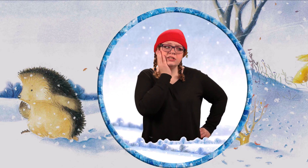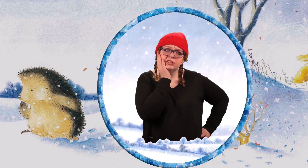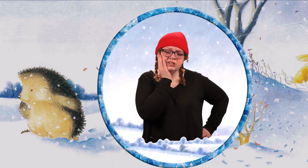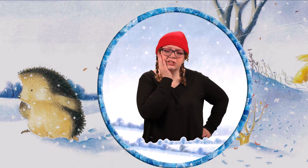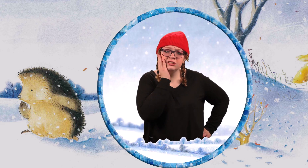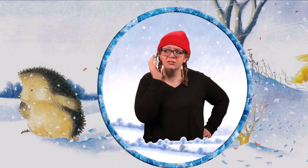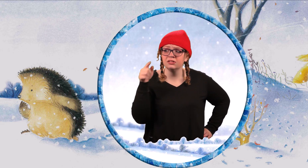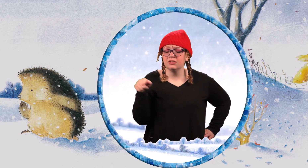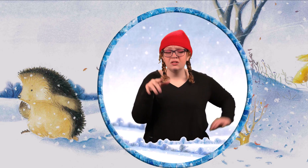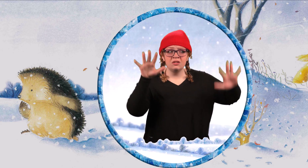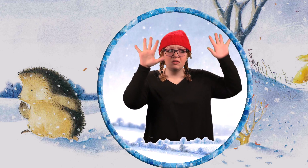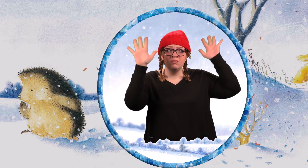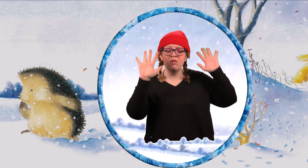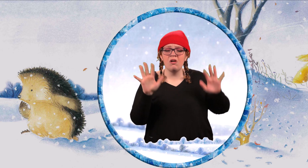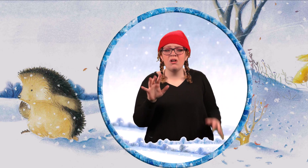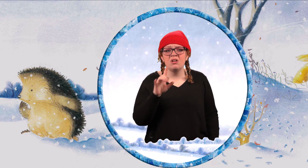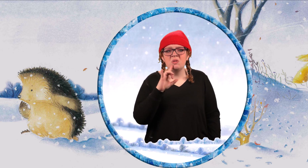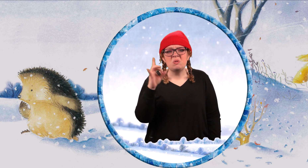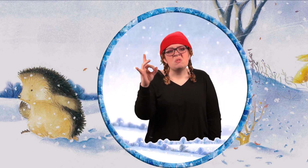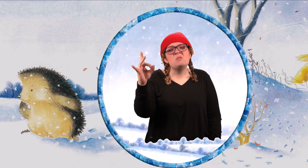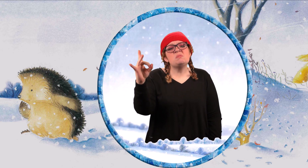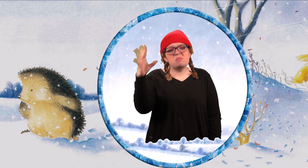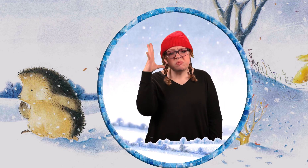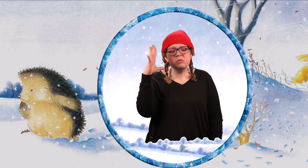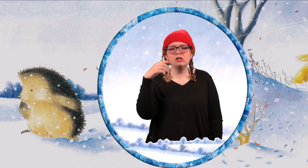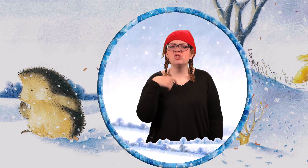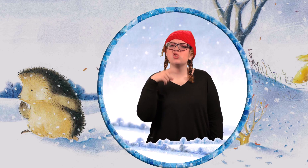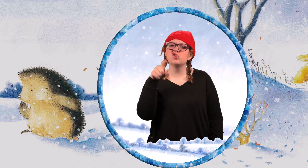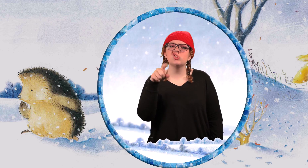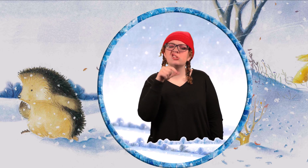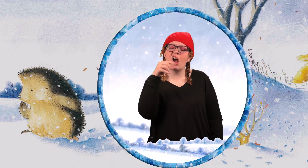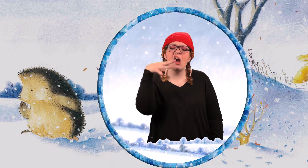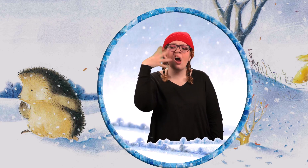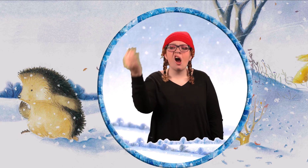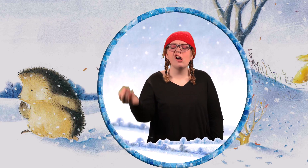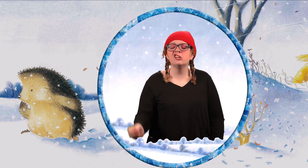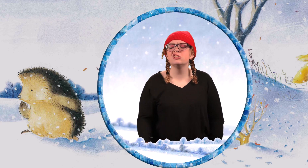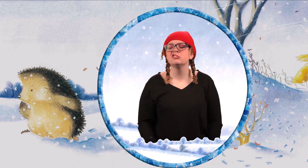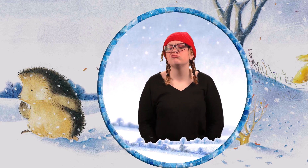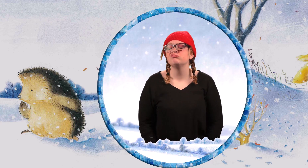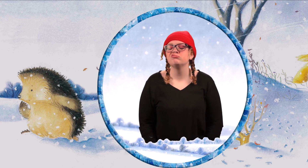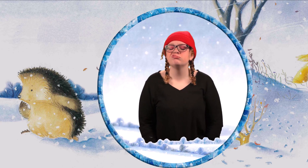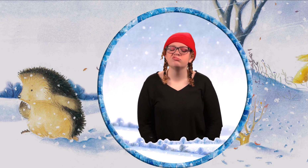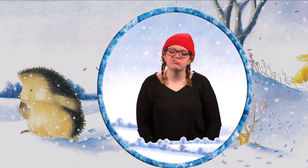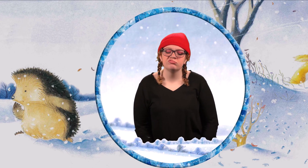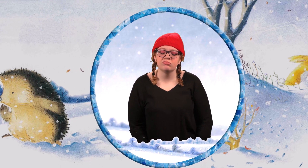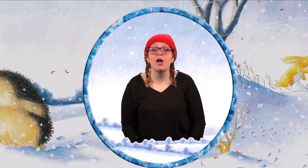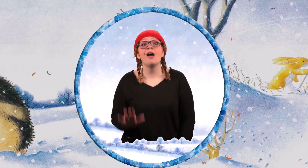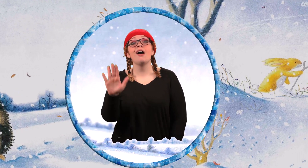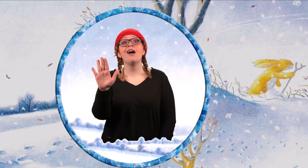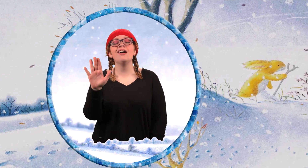as he wandered to and fro. I shouldn't have come out in this weather.